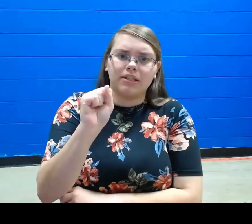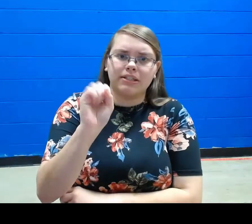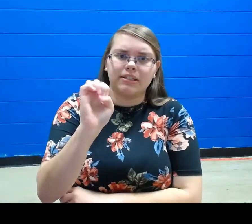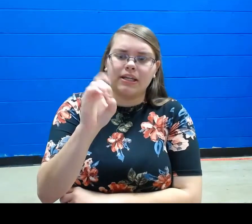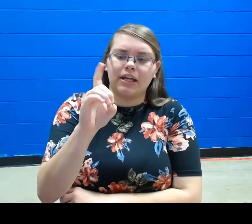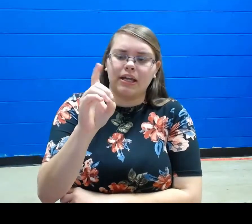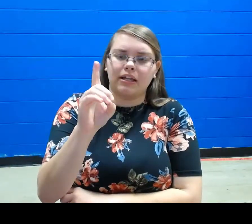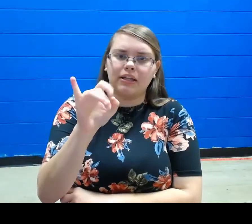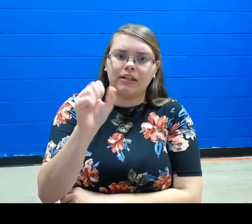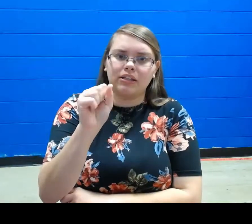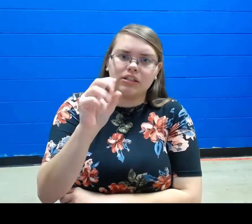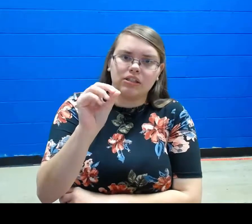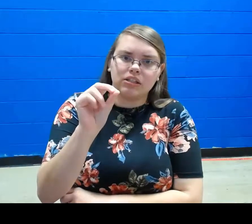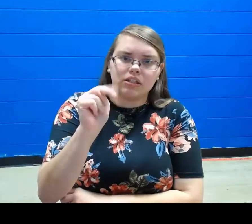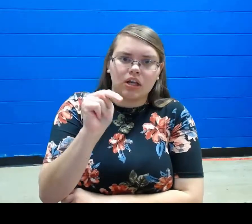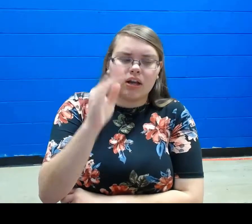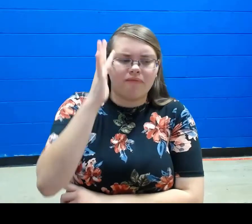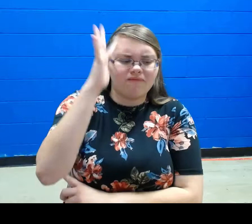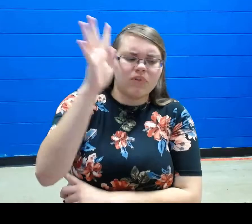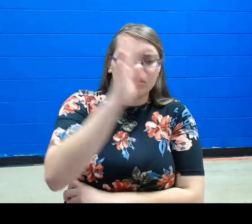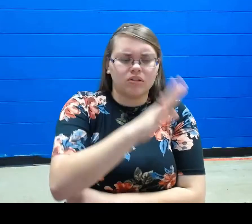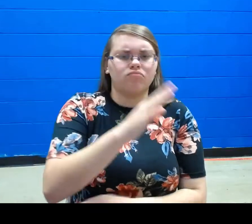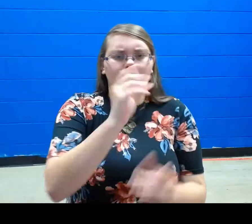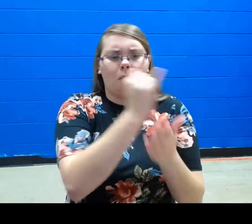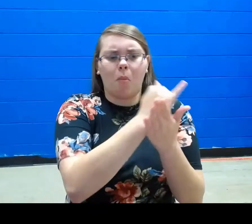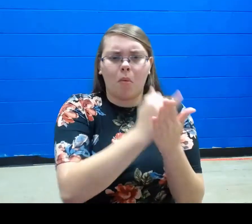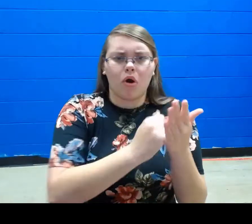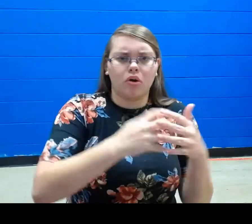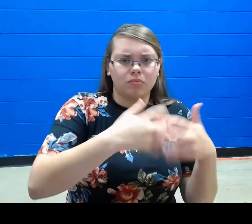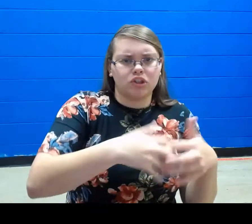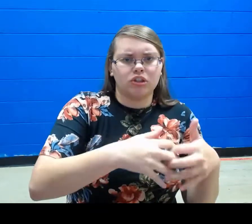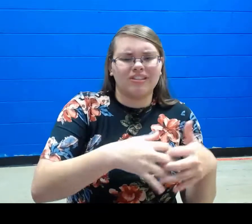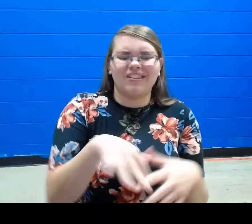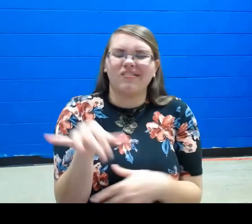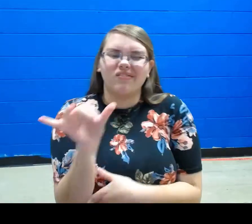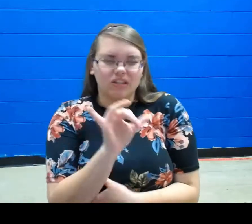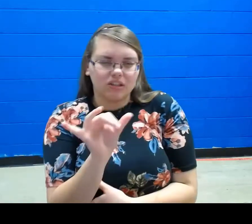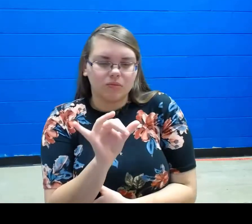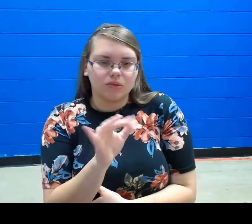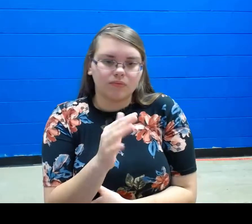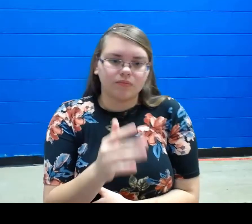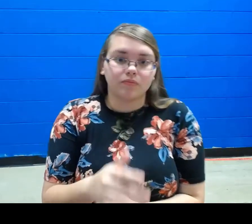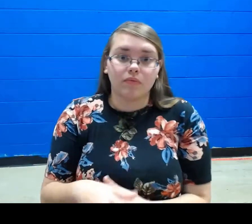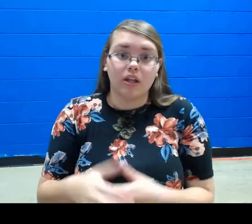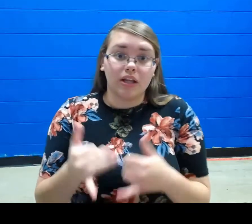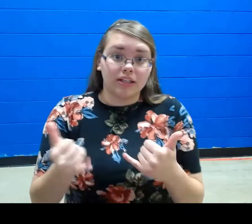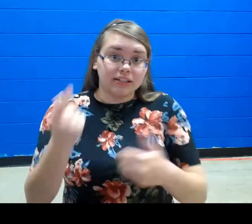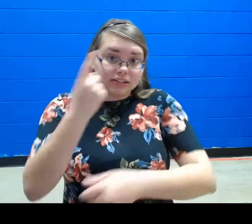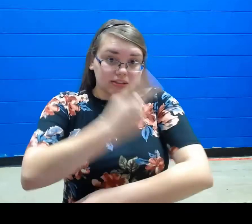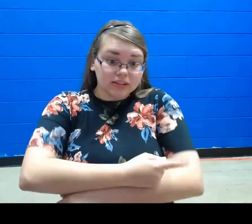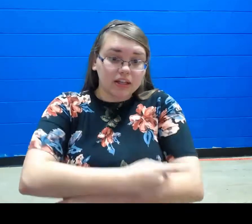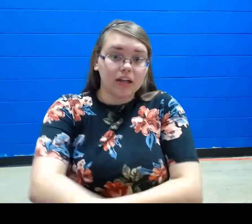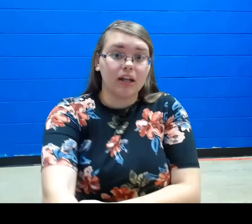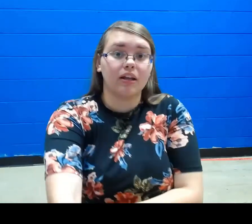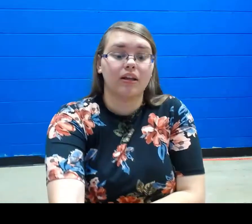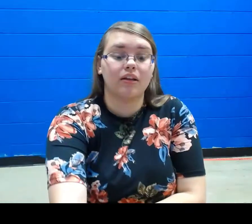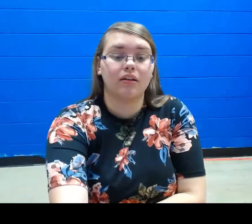skin at a frequency of 50 to 3,000 times per minute. The needles punch through the epidermis, allowing